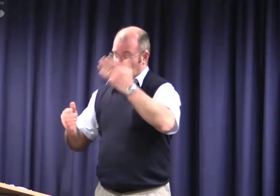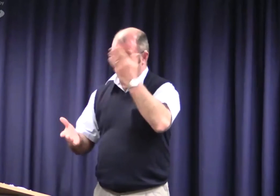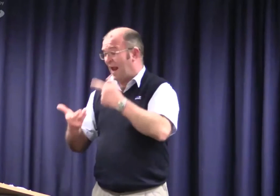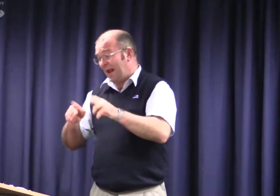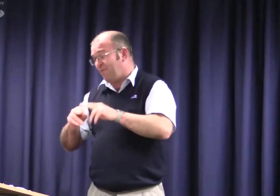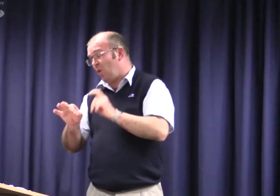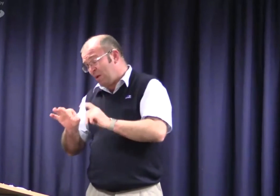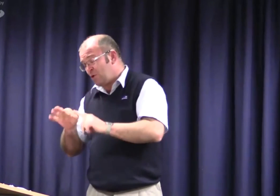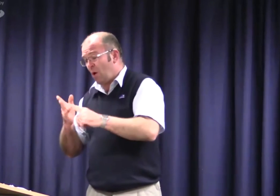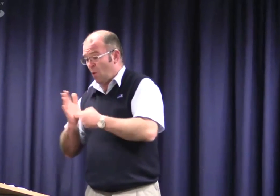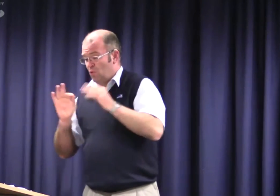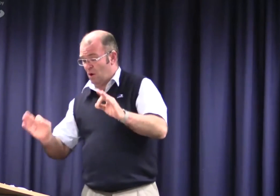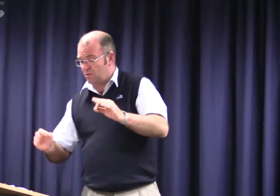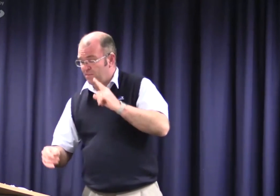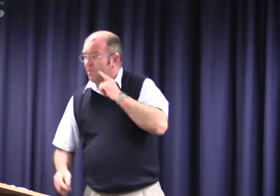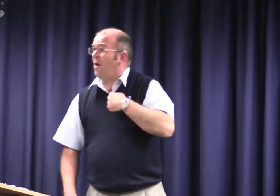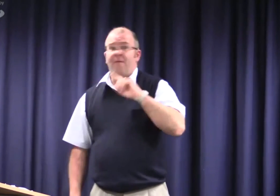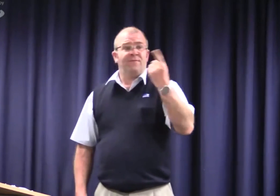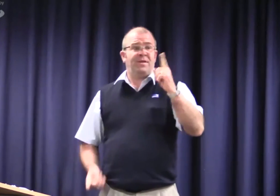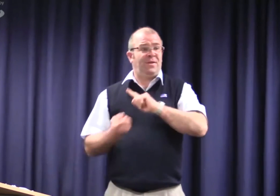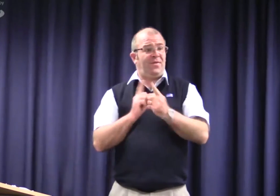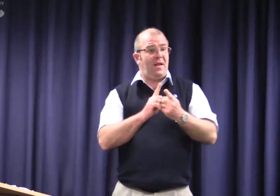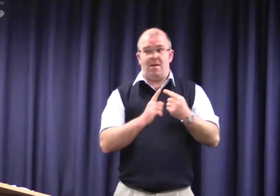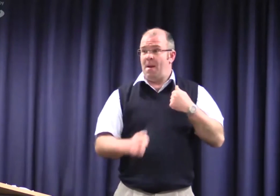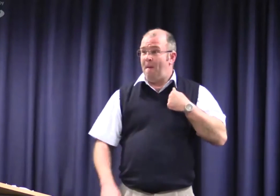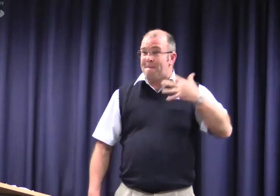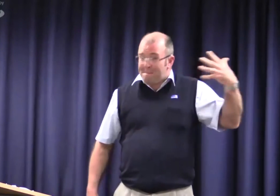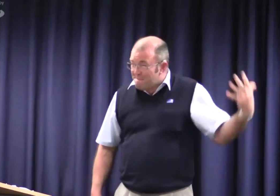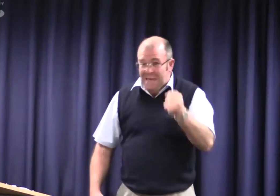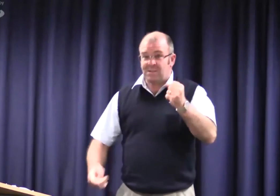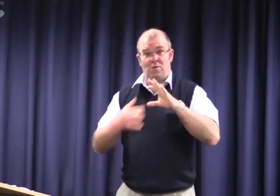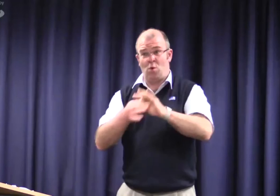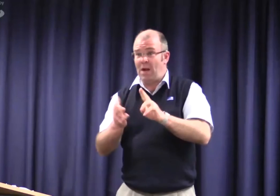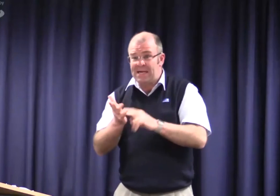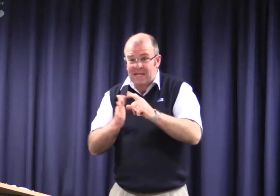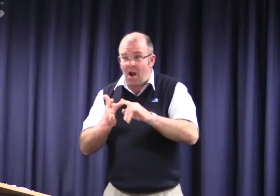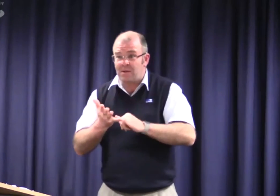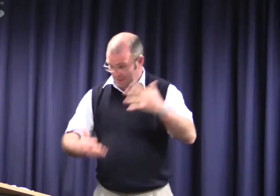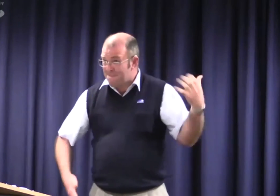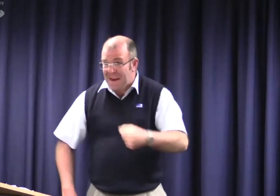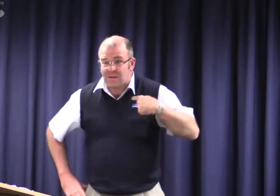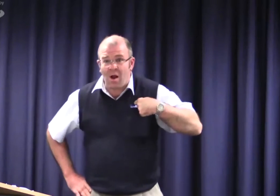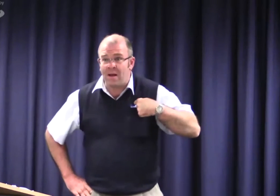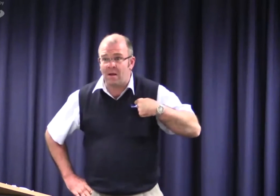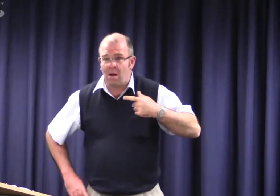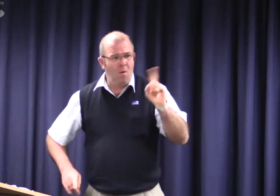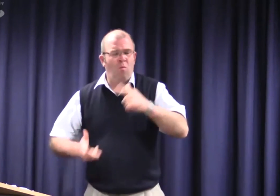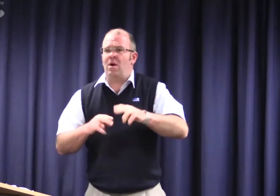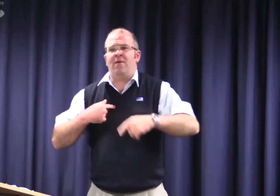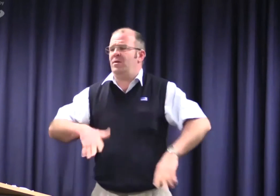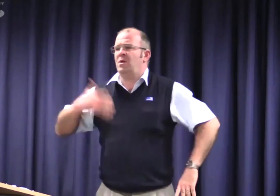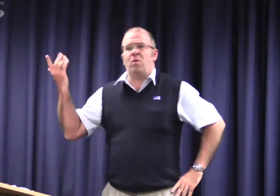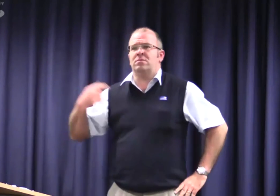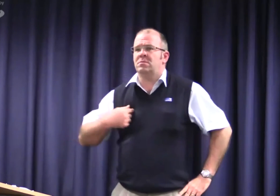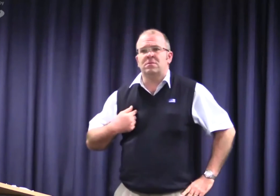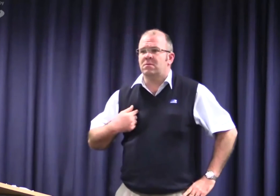Look, I guess I've got three questions. I don't know if they're questions or statements, but the first thing I'd like to say is, must I